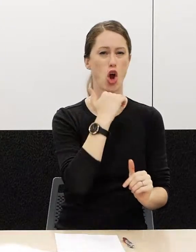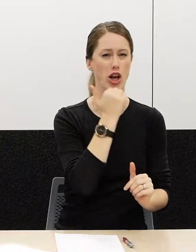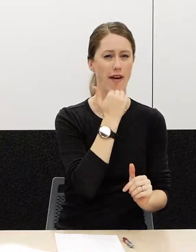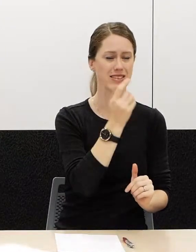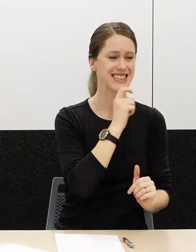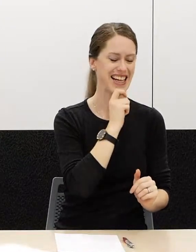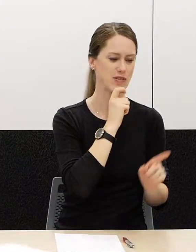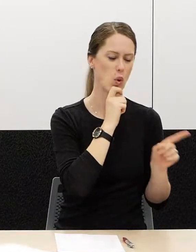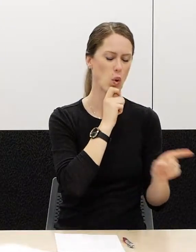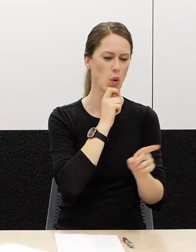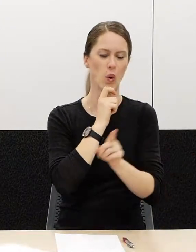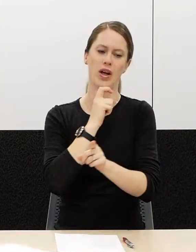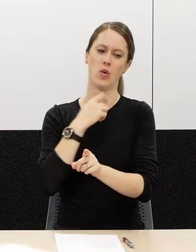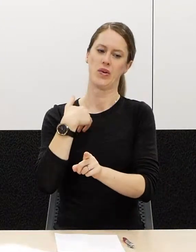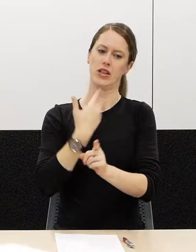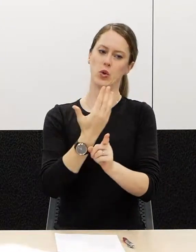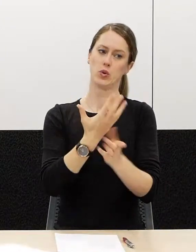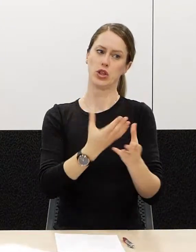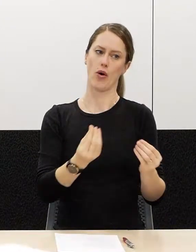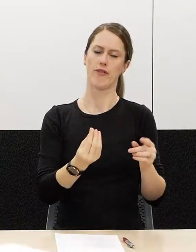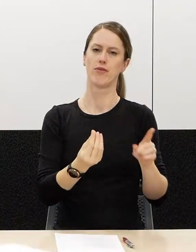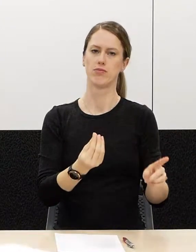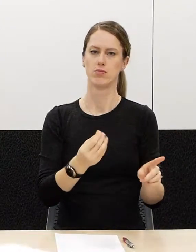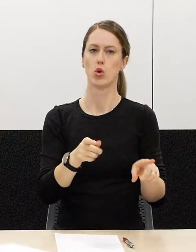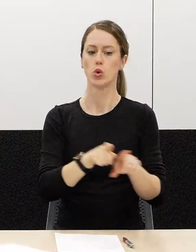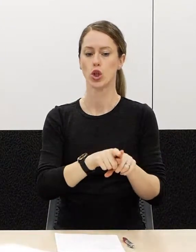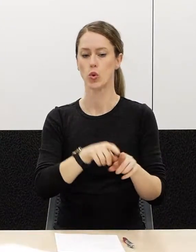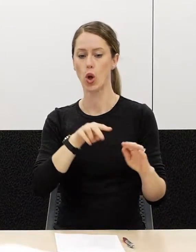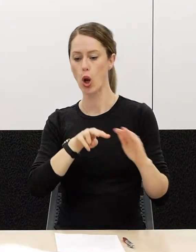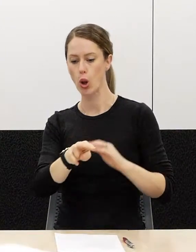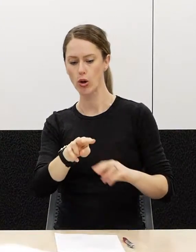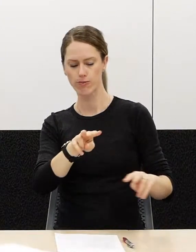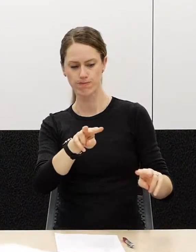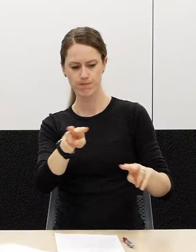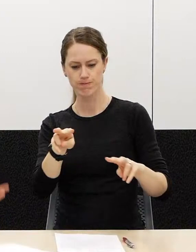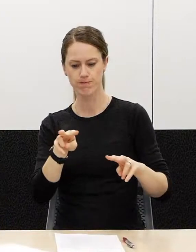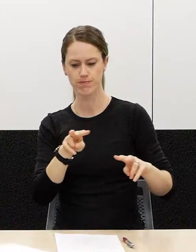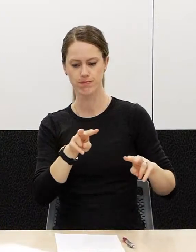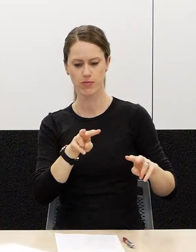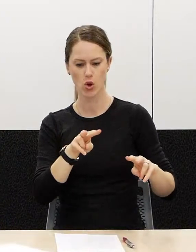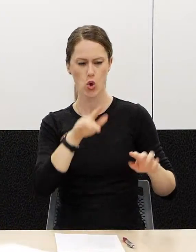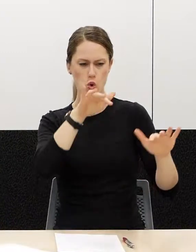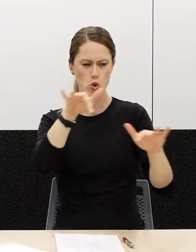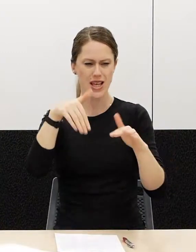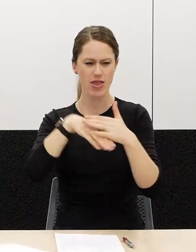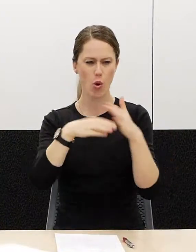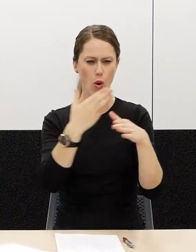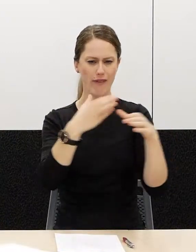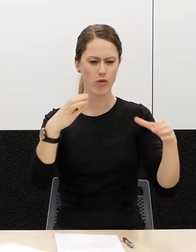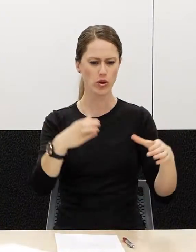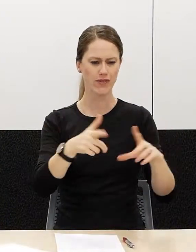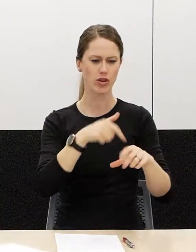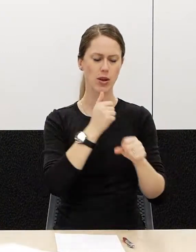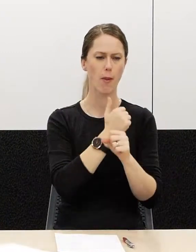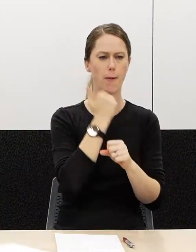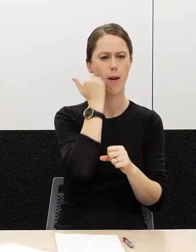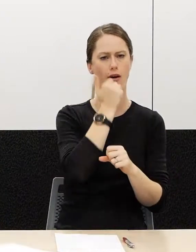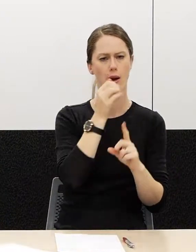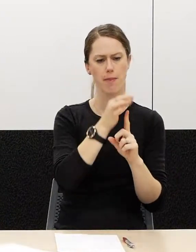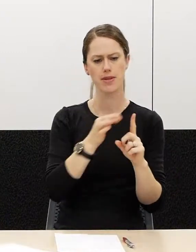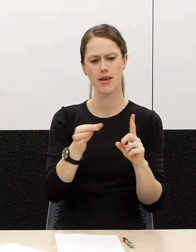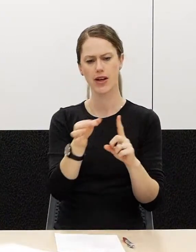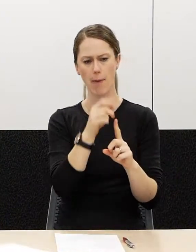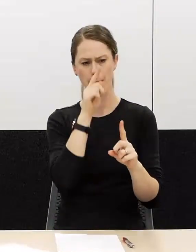healthcare workforce that we need to address. We need to also look at the makeup of our workforce in terms of, for example, Māori and